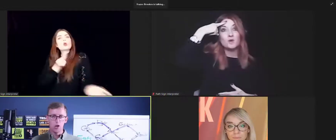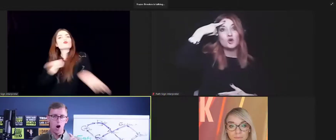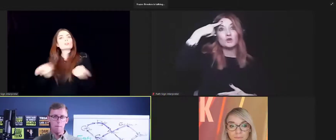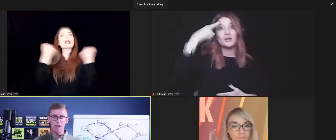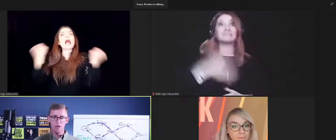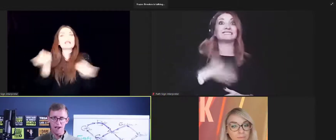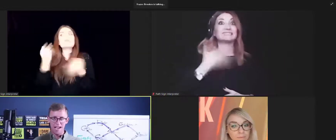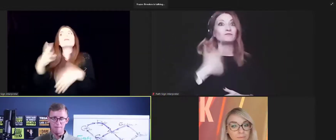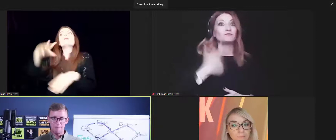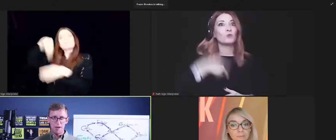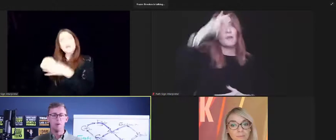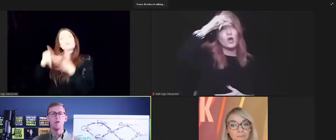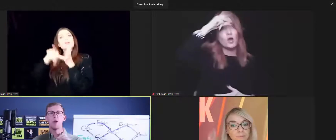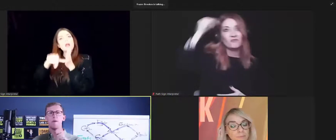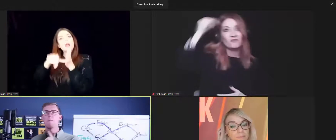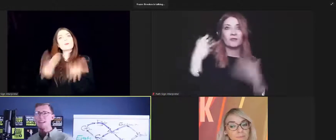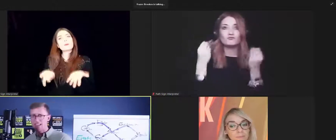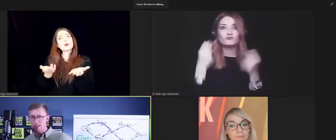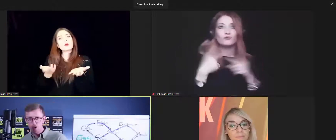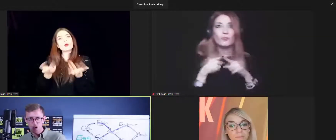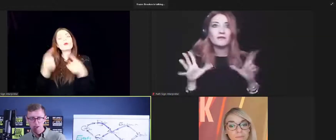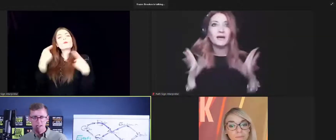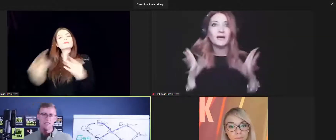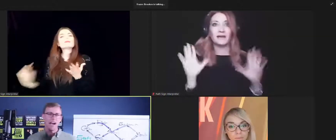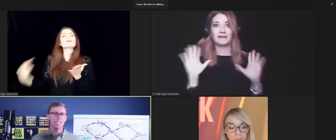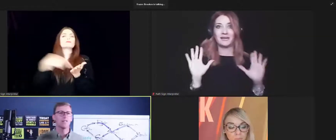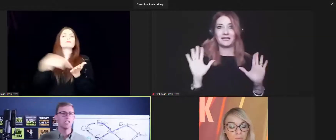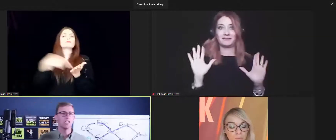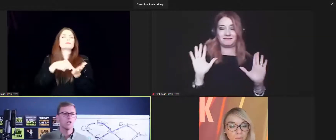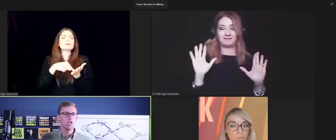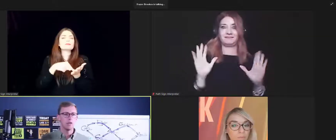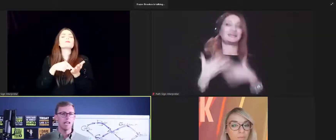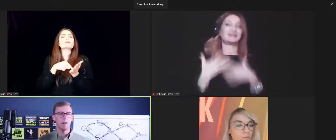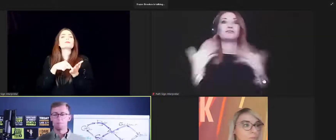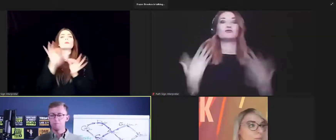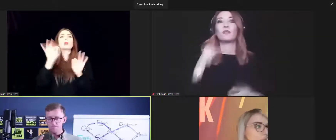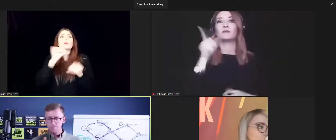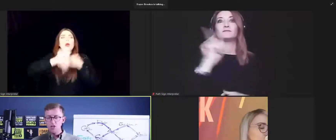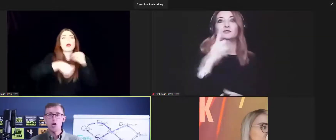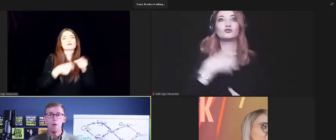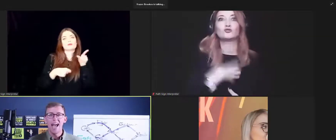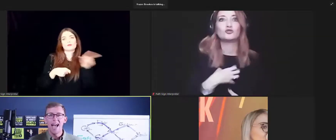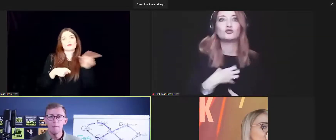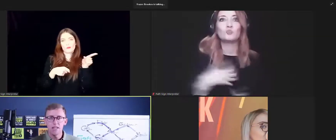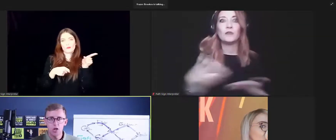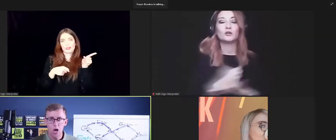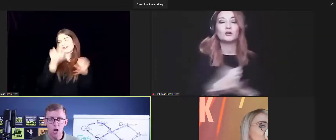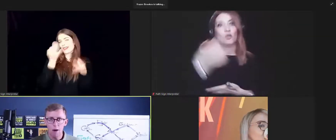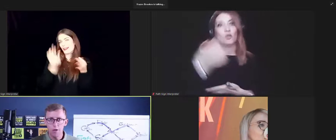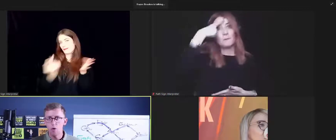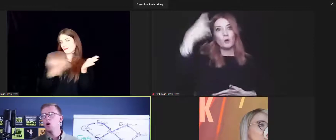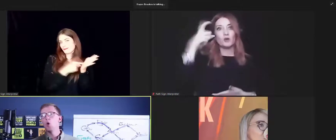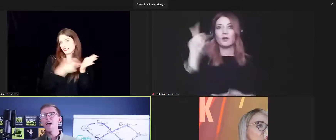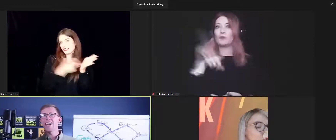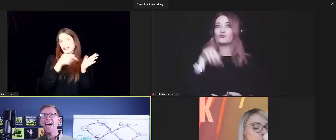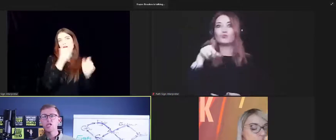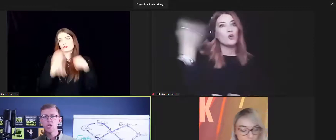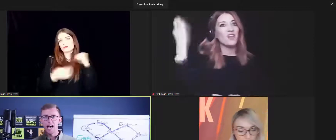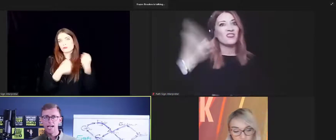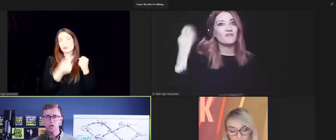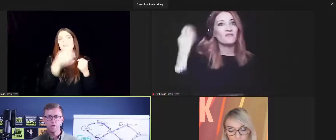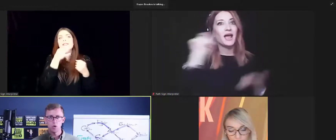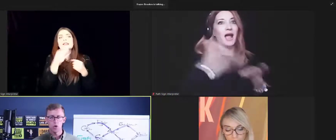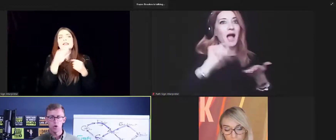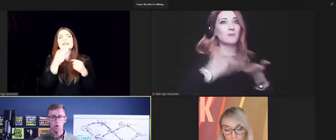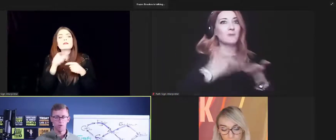can't manage time, but you can manage the activity that you do in your time. So I'm going to share with you a real quick exercise